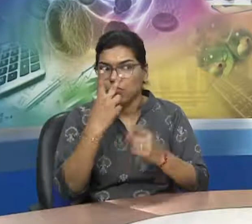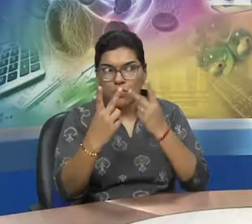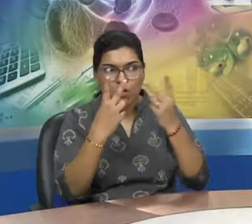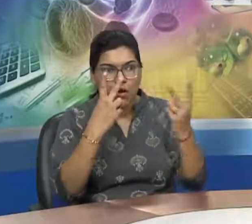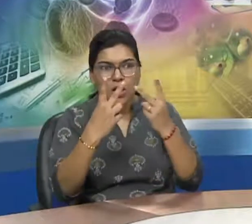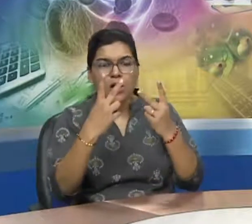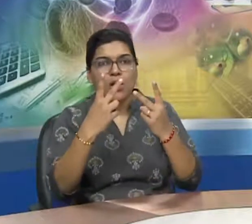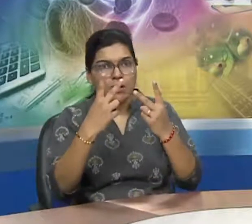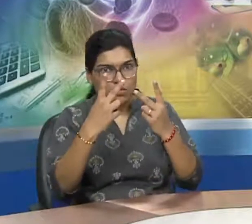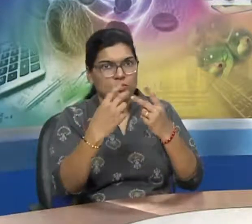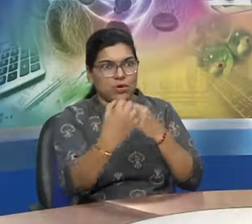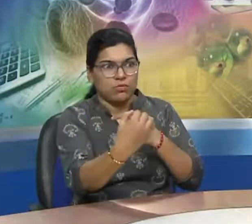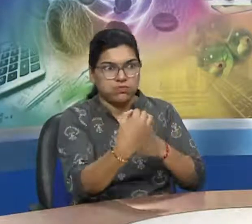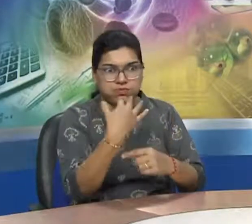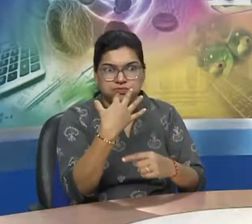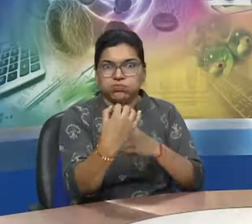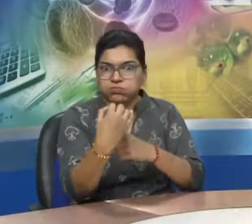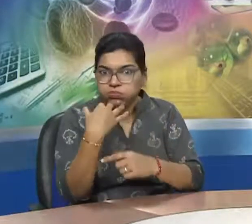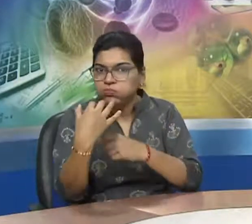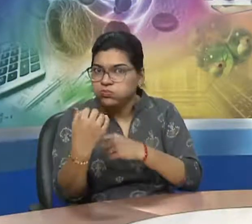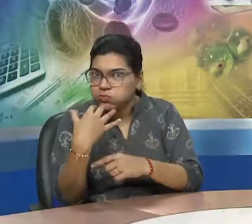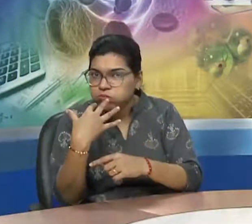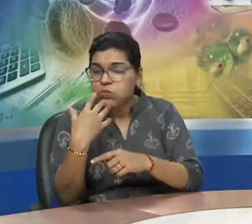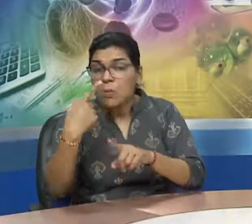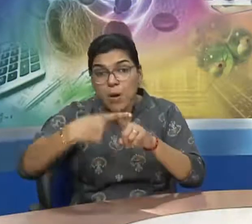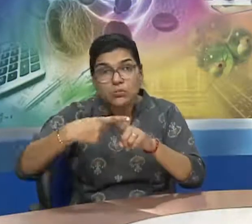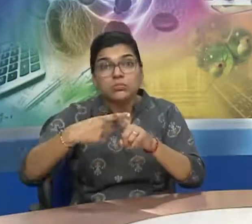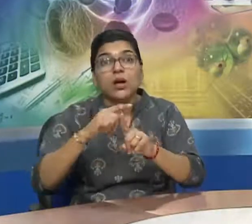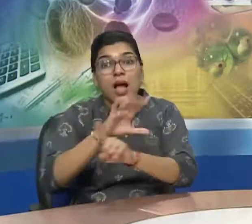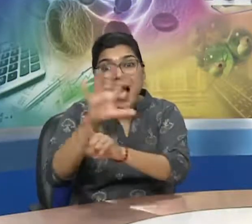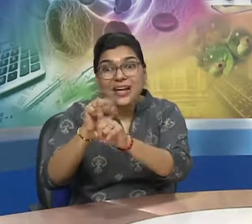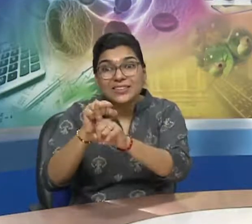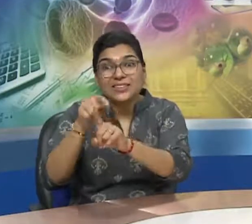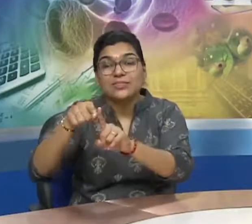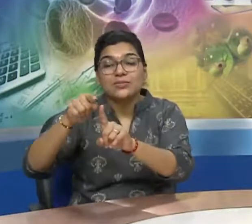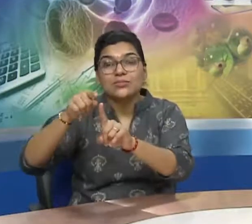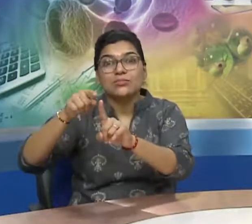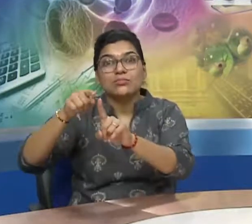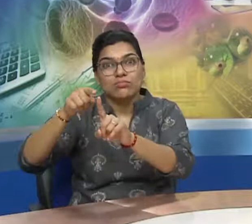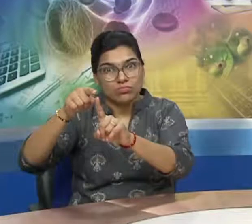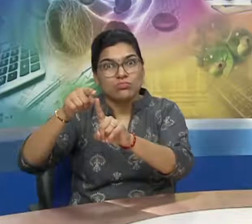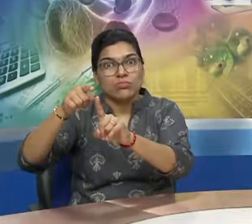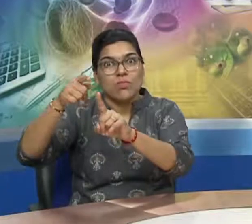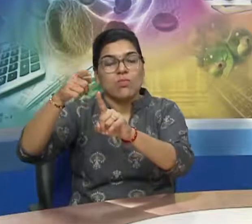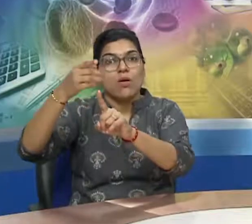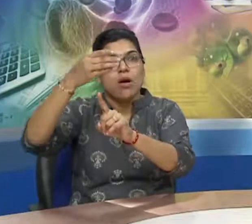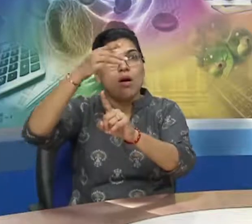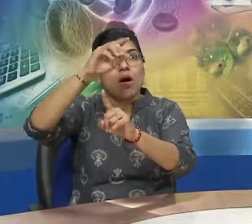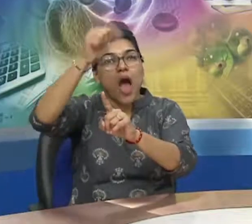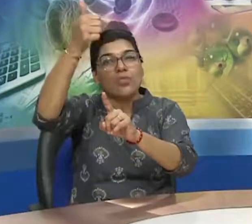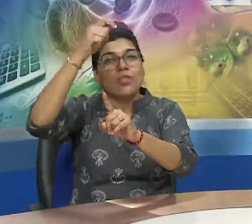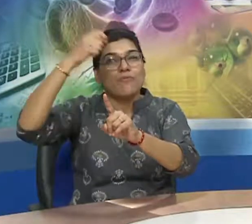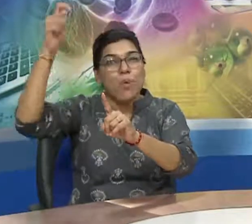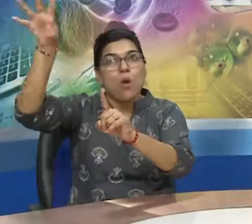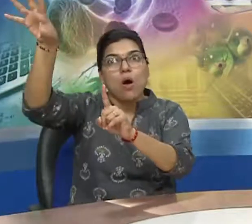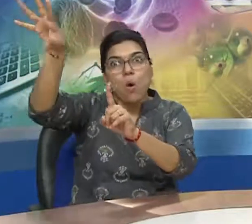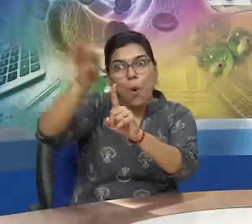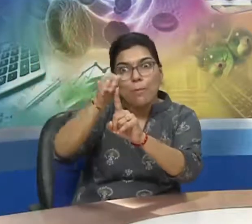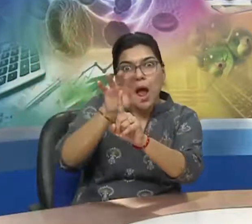grow, they interact with each other in the society, and as the time passes, there are many social